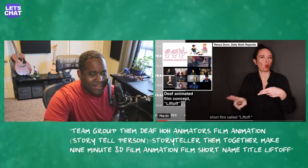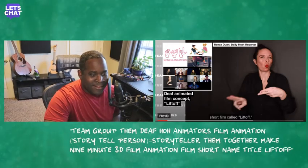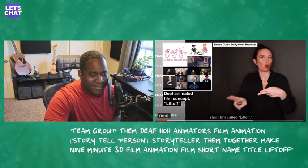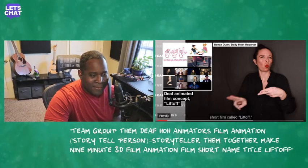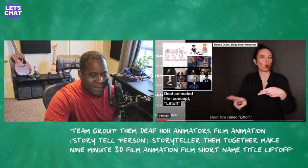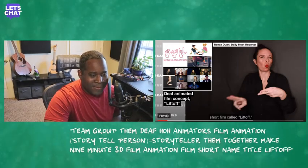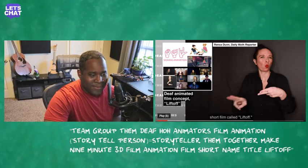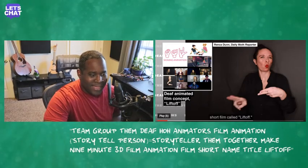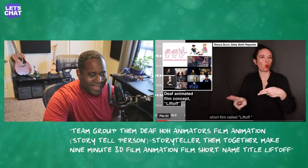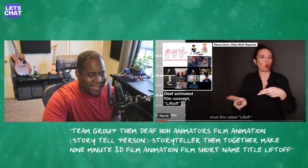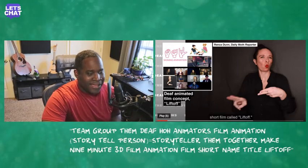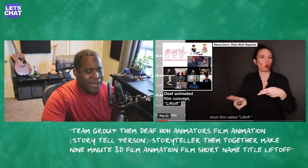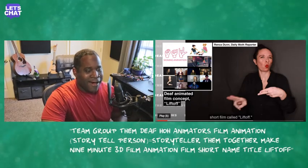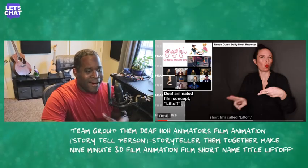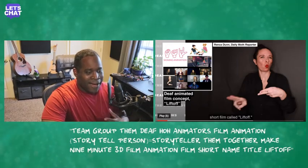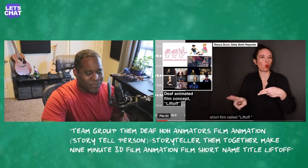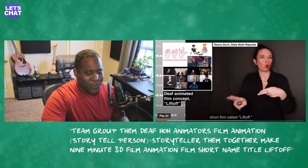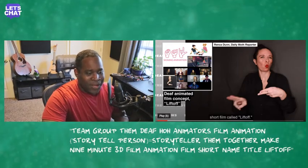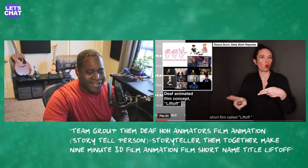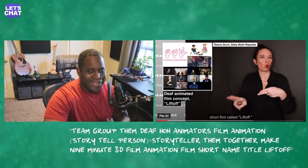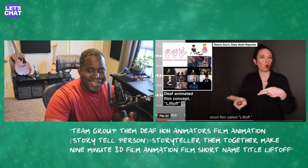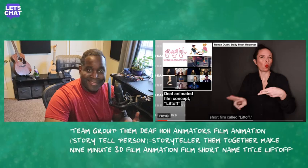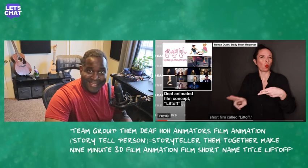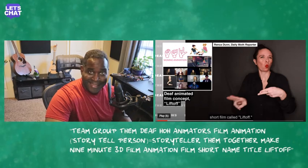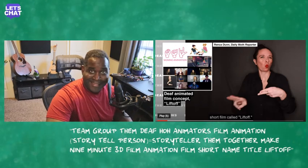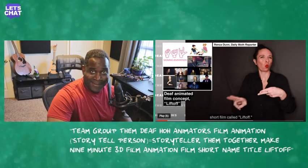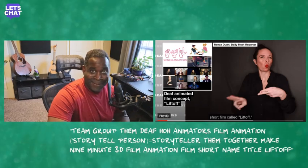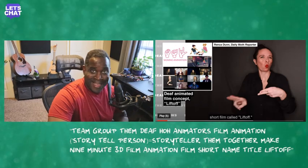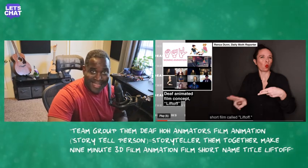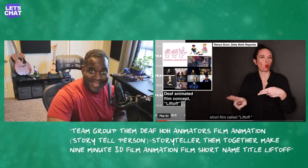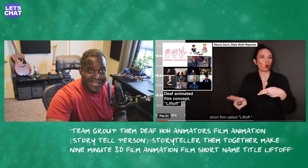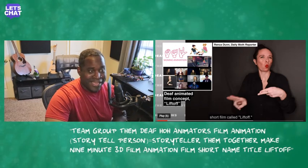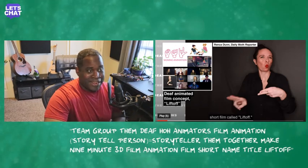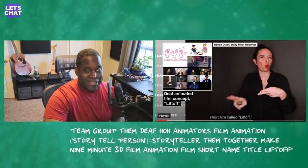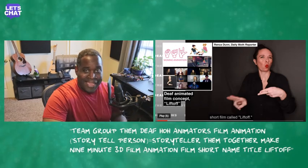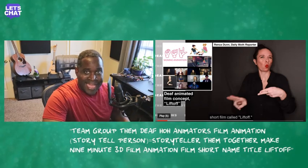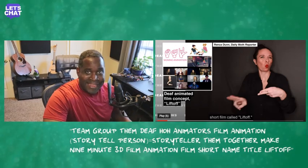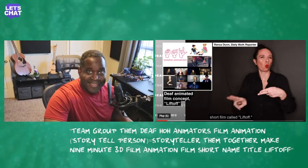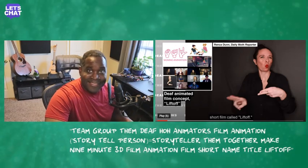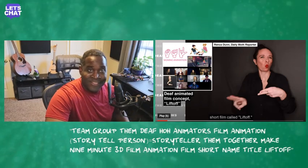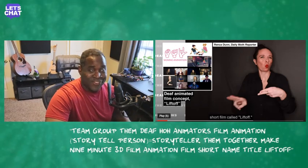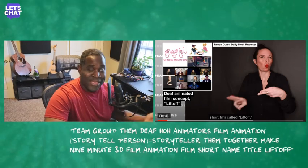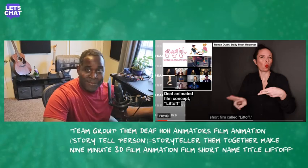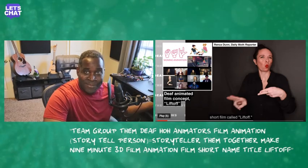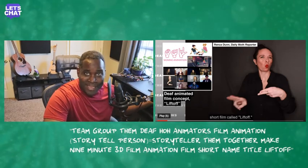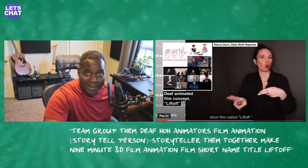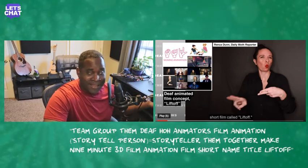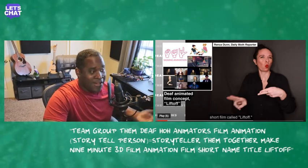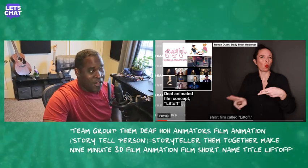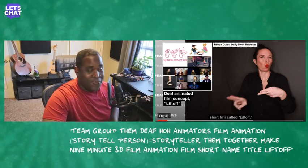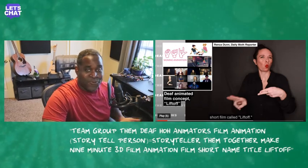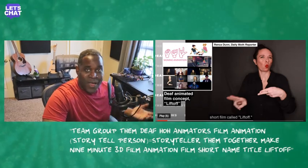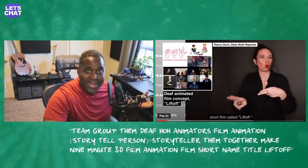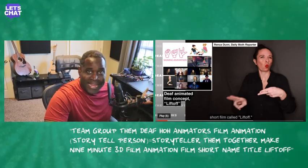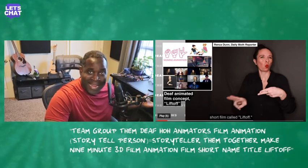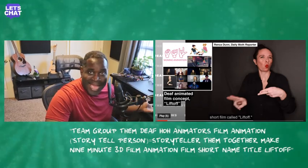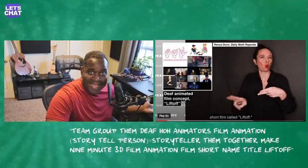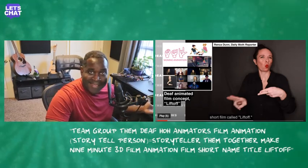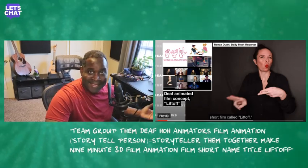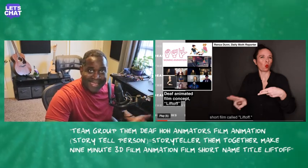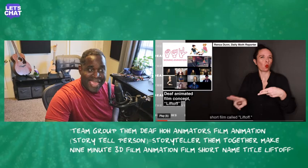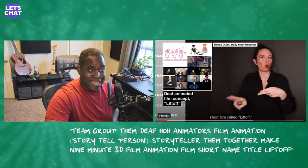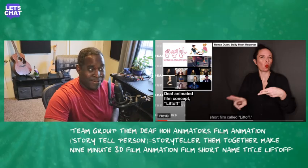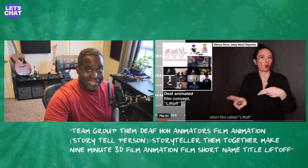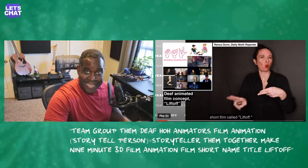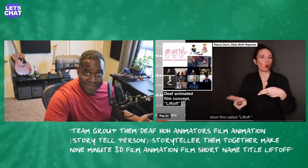Like if you listen to someone who's like, I'm talking like this, right? And Gladys, she comes in on Friday